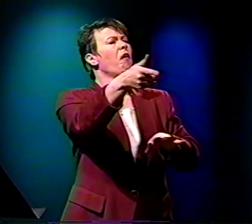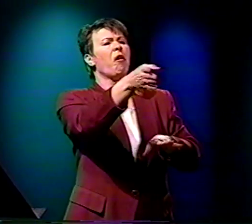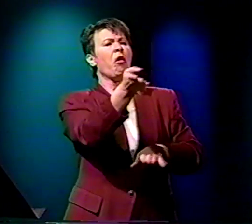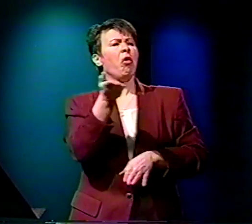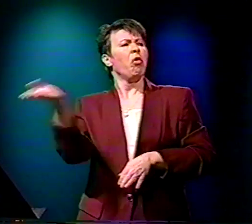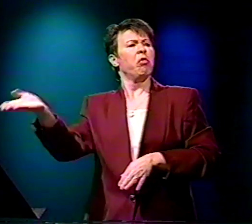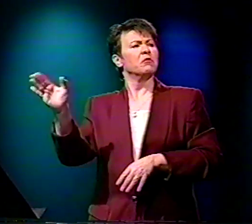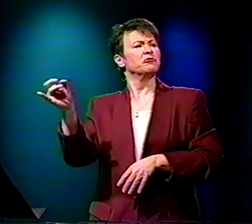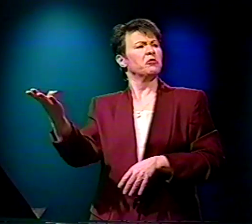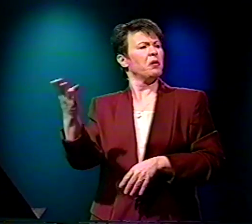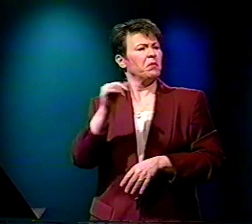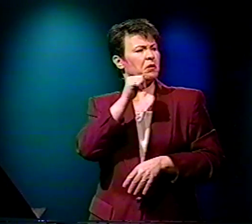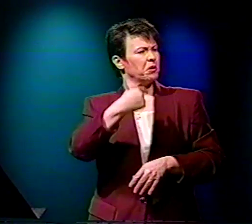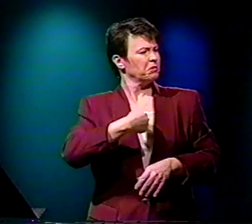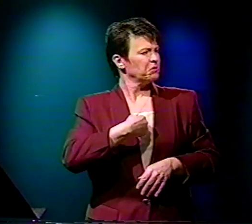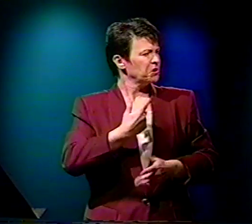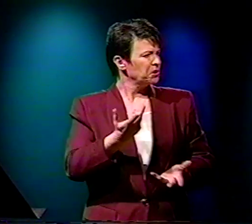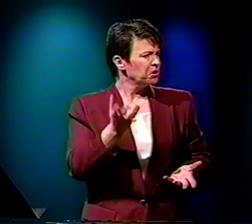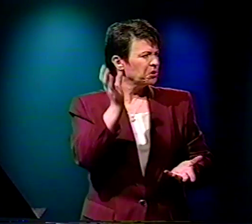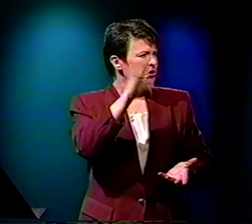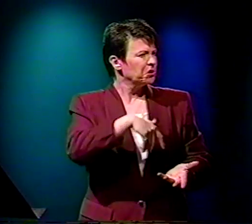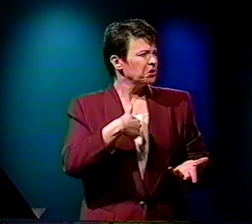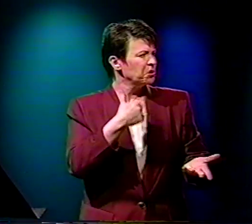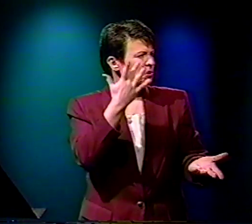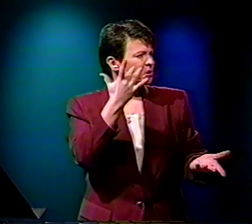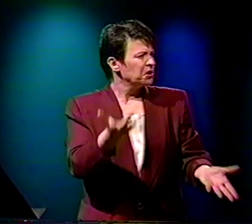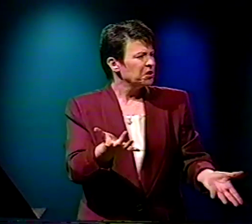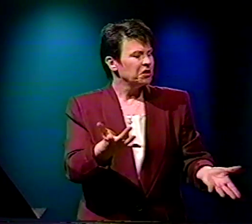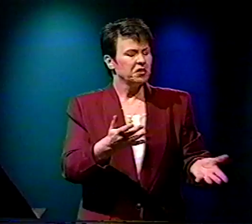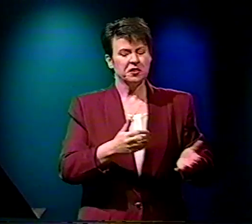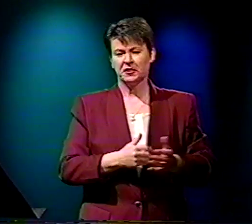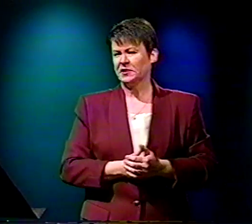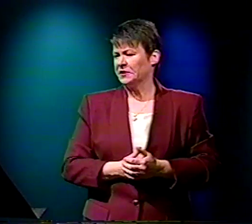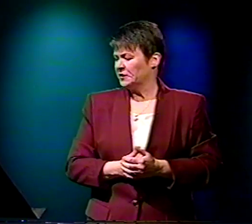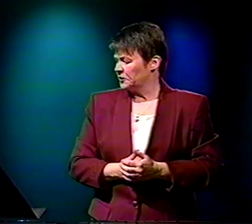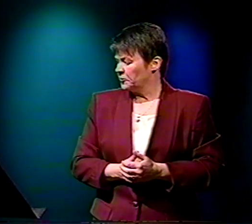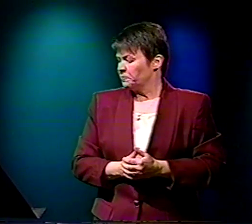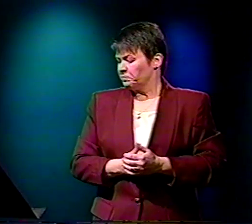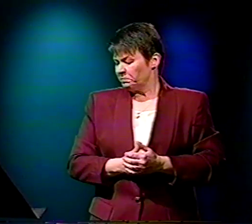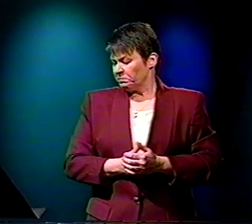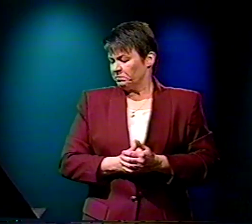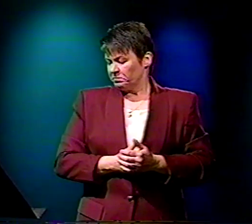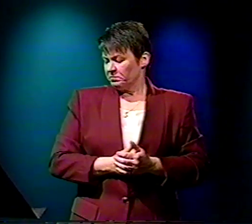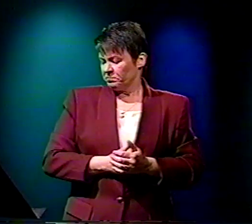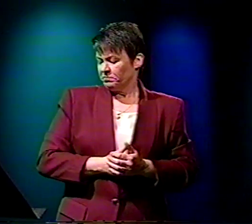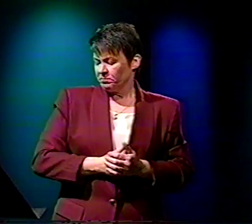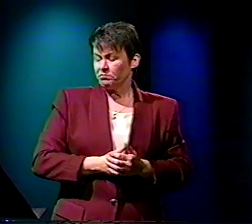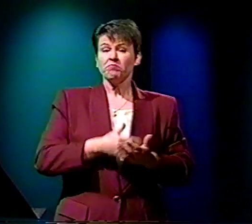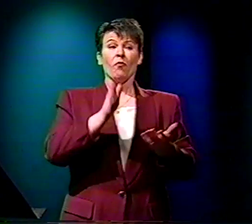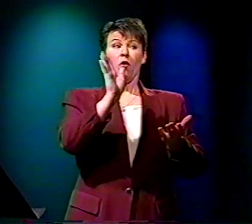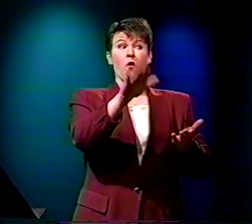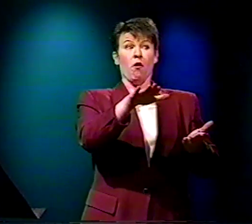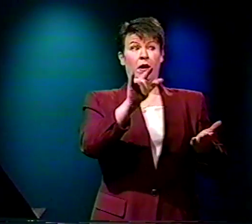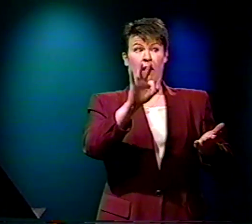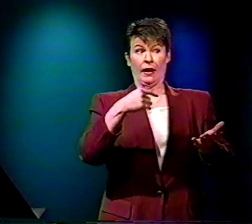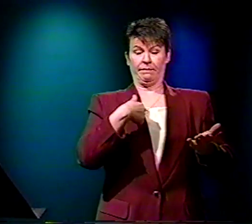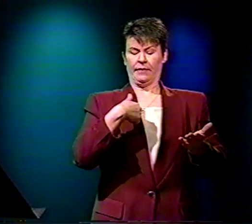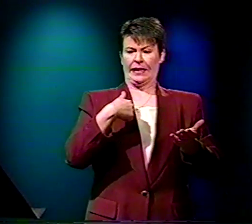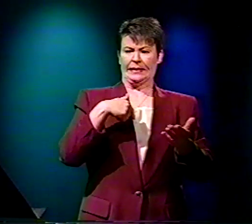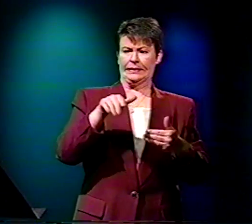And later to find out that the interpreter was the one offered the job. Why isn't it that if I went for the interview that I'm not